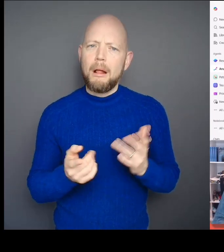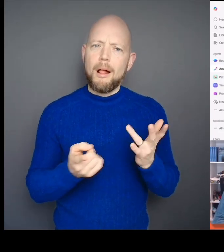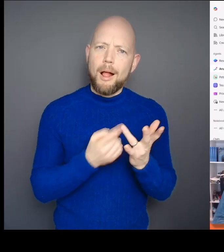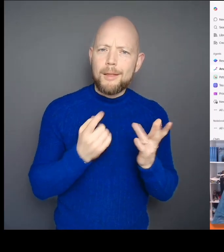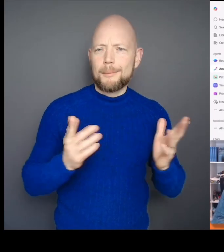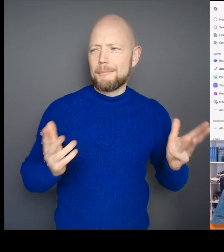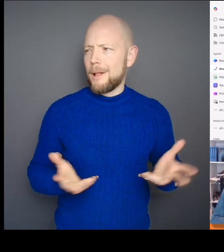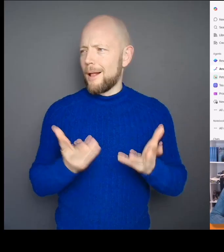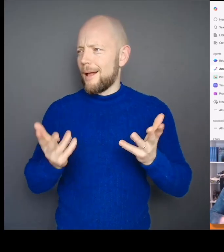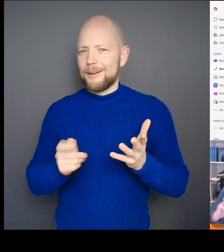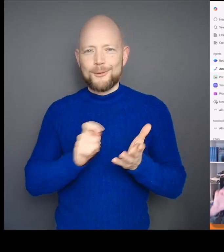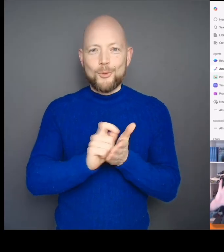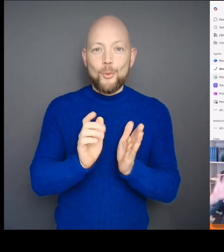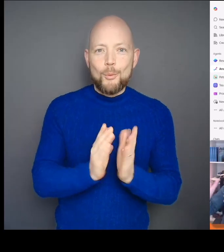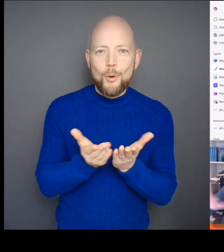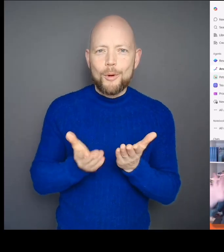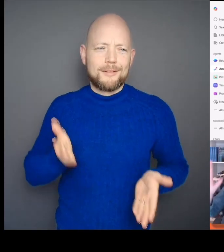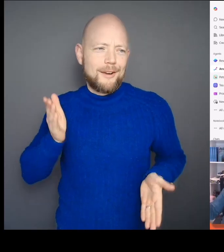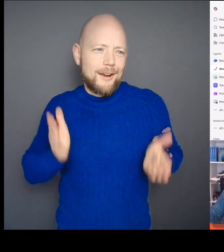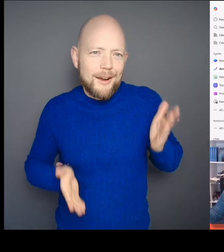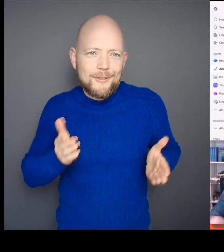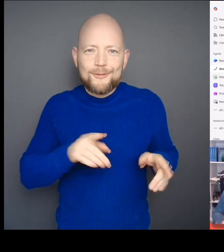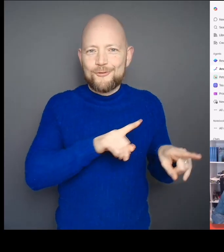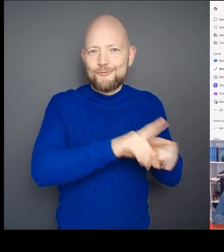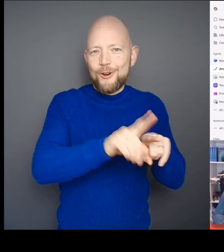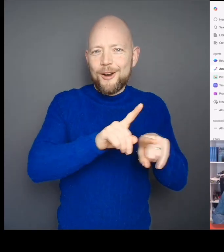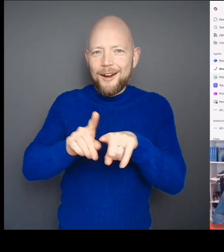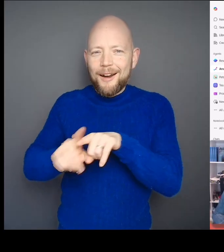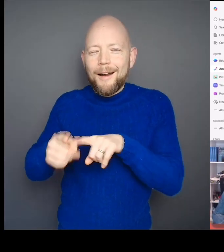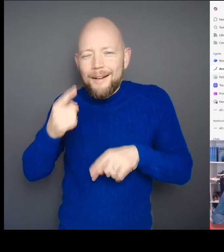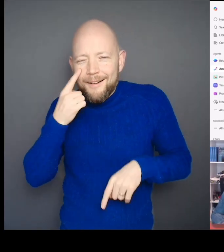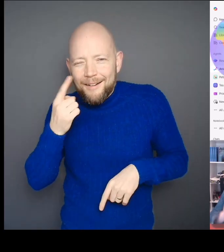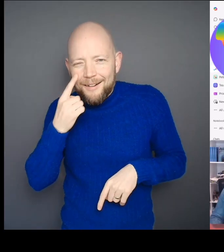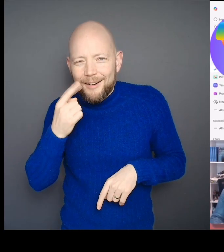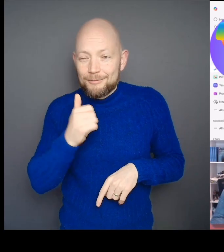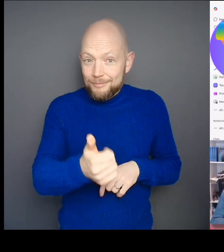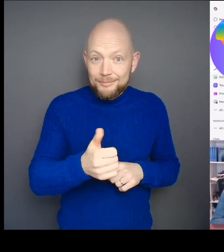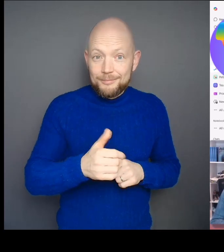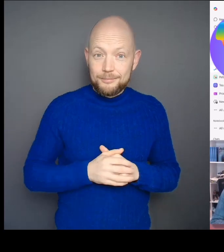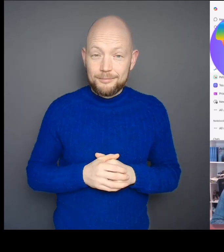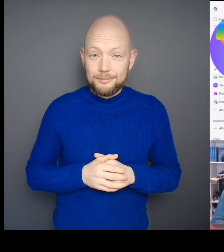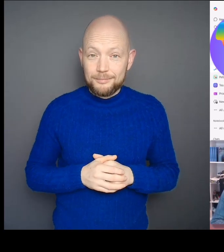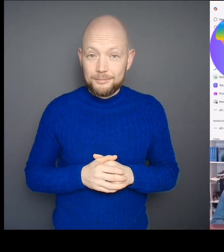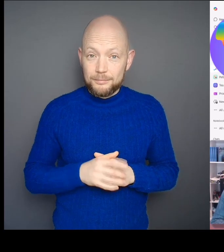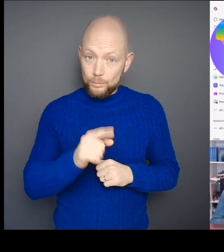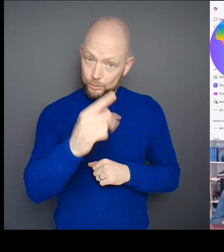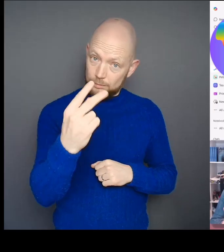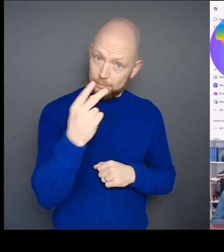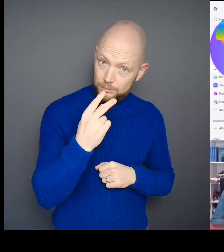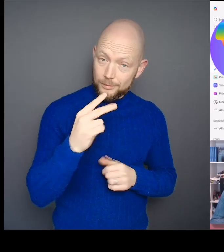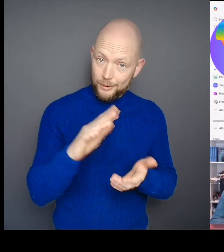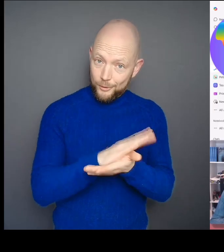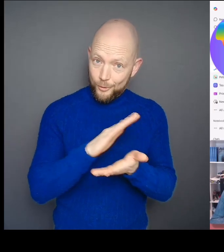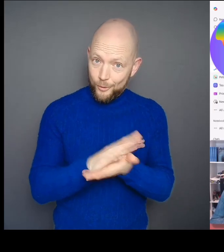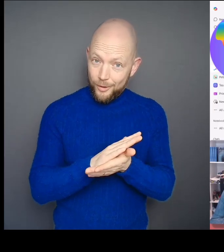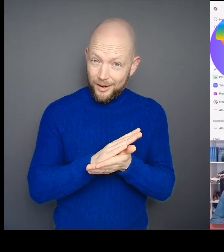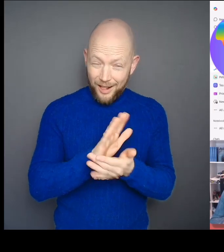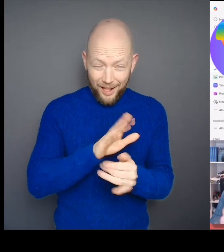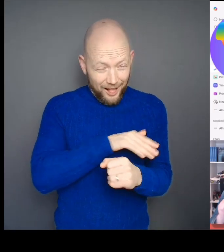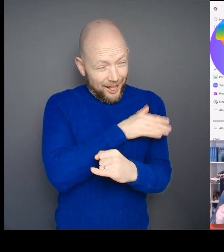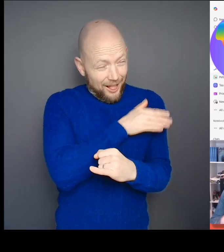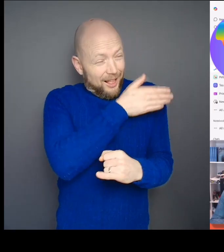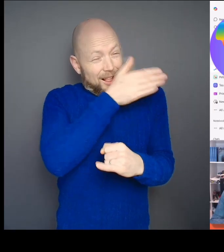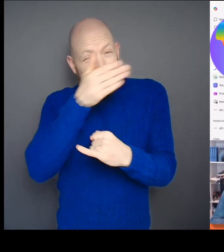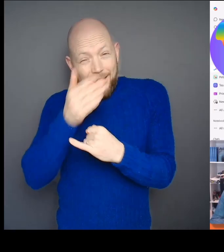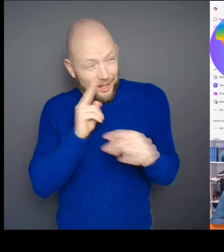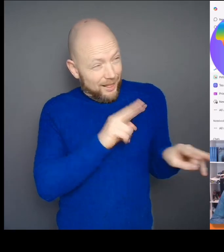the notebooks and the agents and also those experiences on the side. If you've had value from this video, firstly, thank you for coming all the way to the